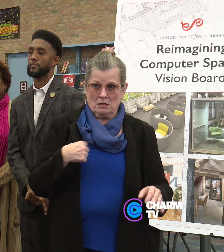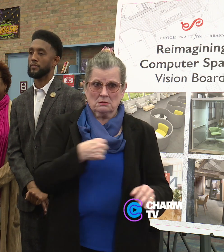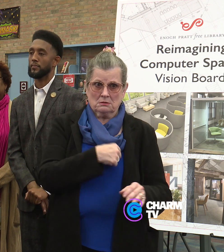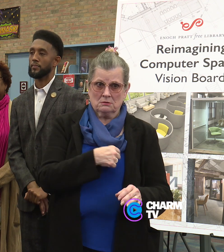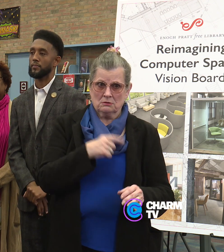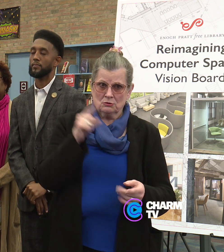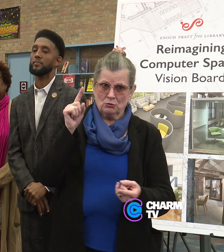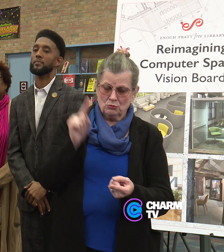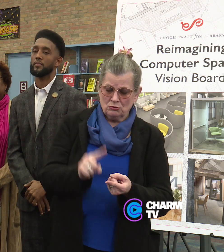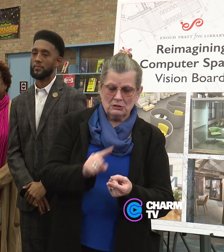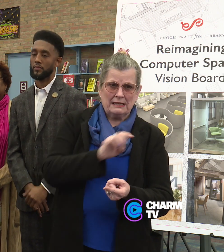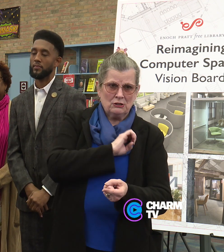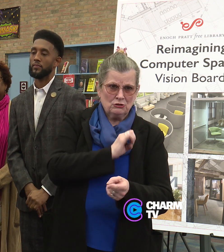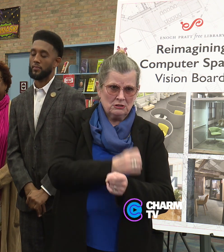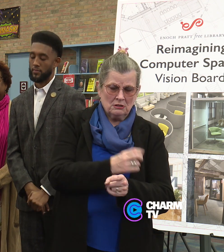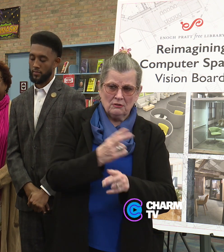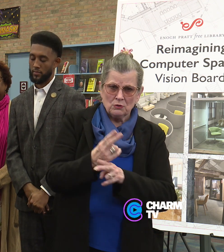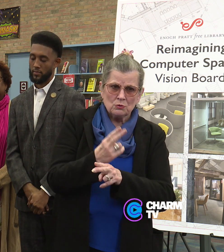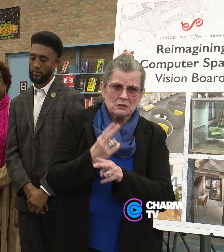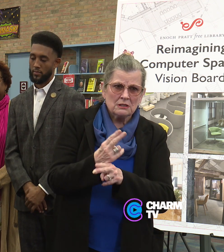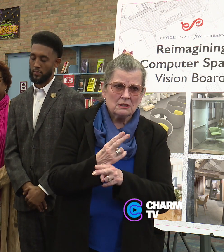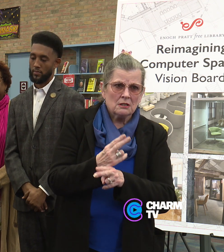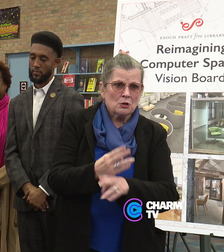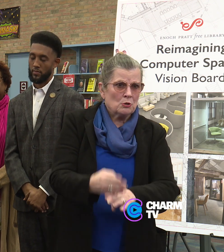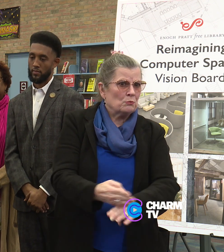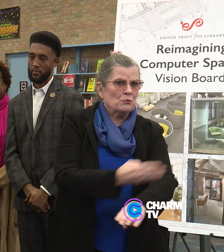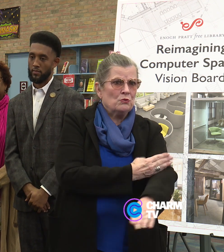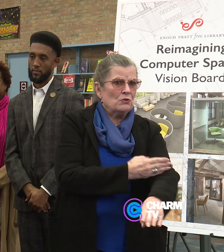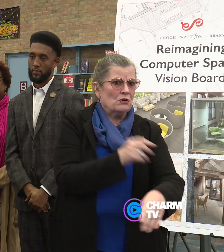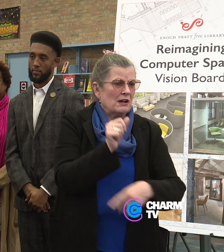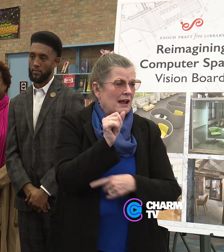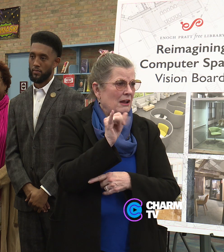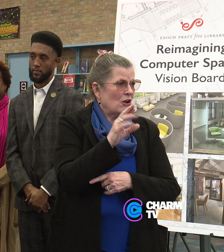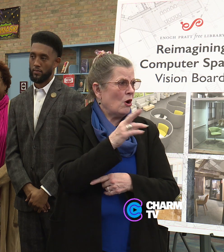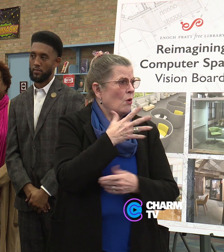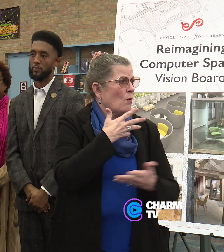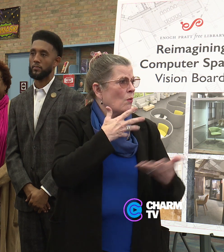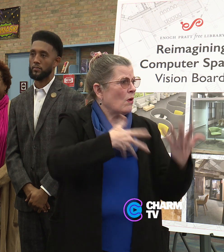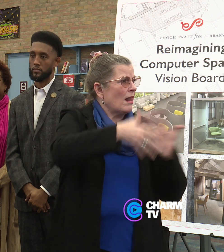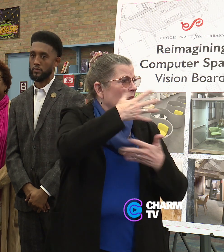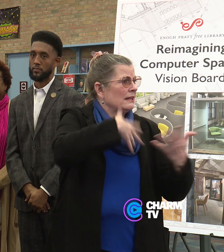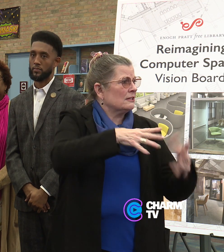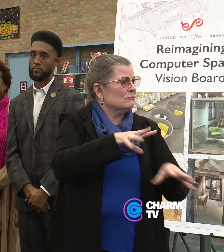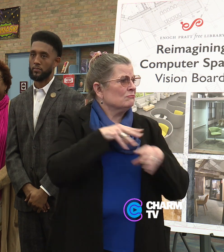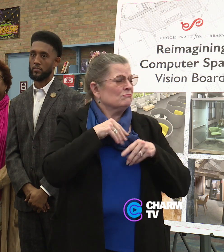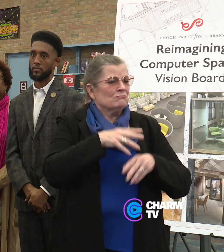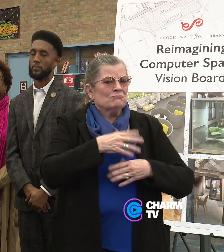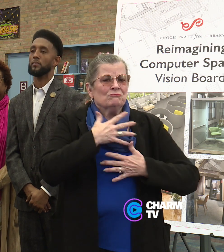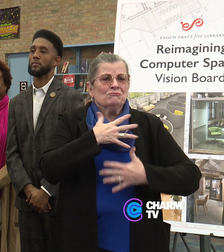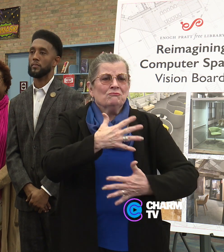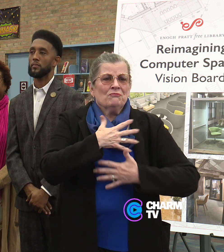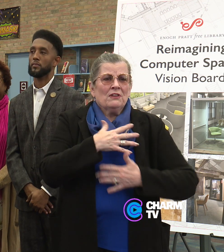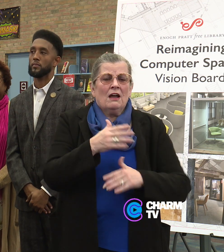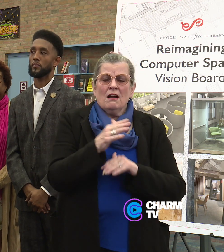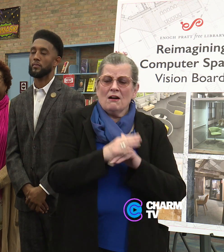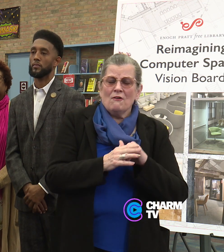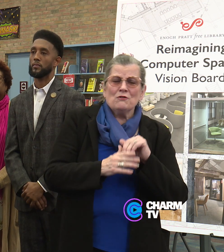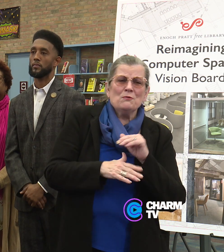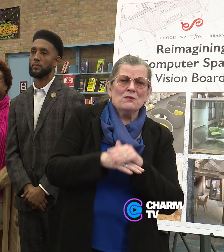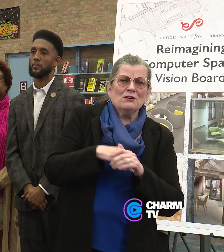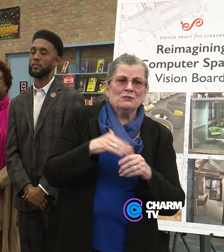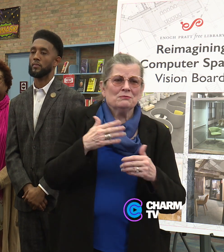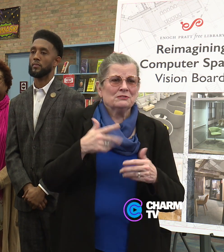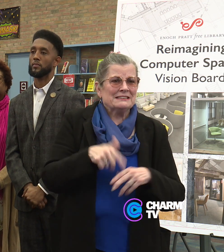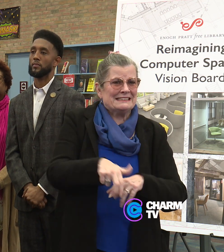energy consumption, improve air quality, and provide a comfortable indoor environment for visitors and staff. The